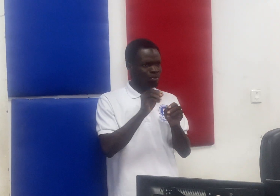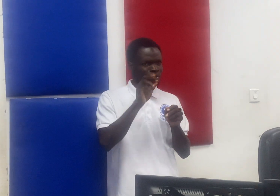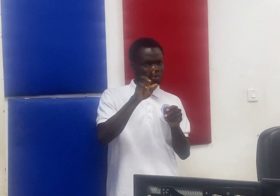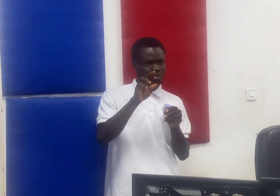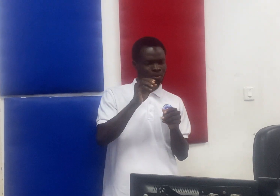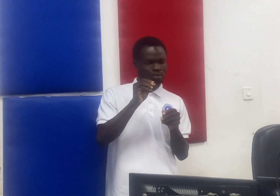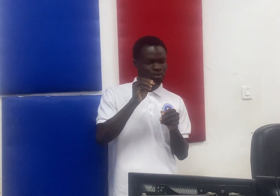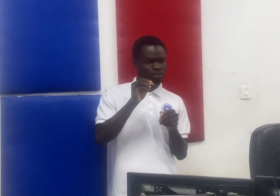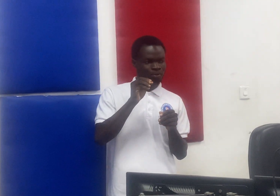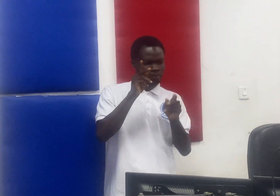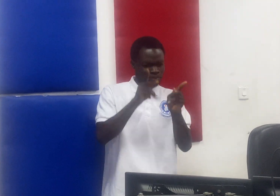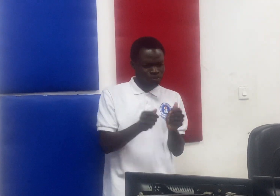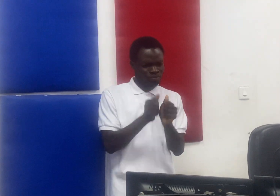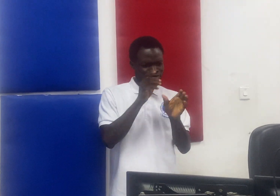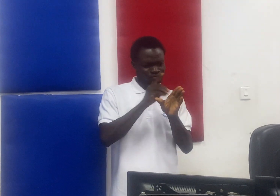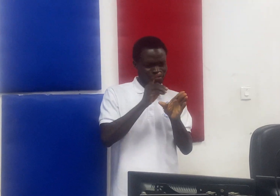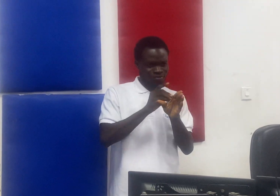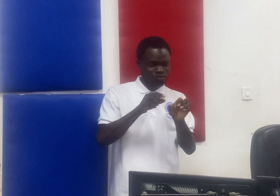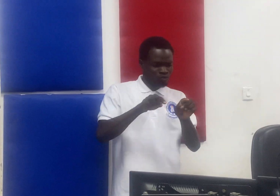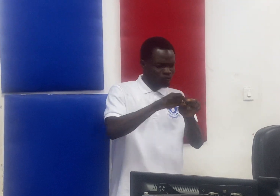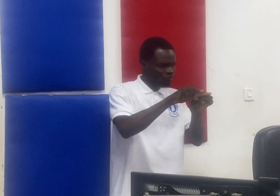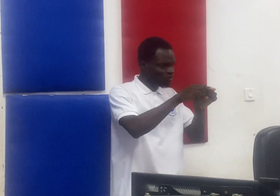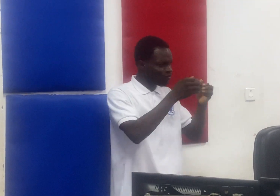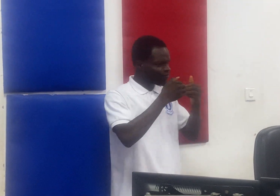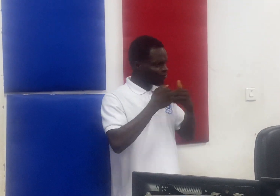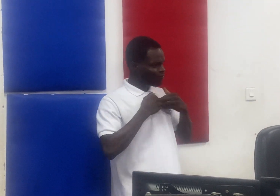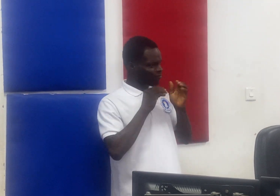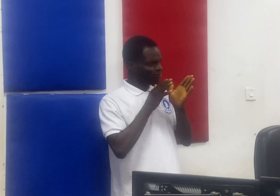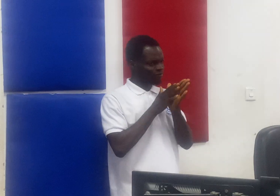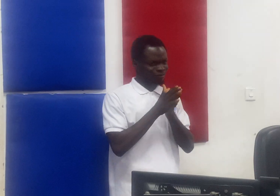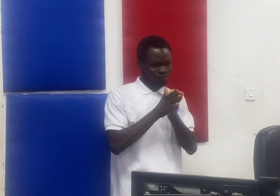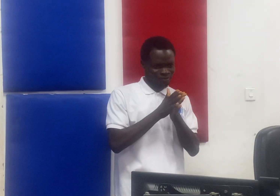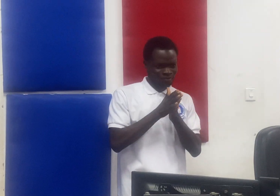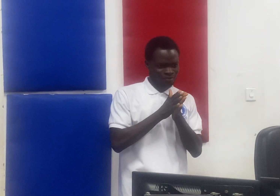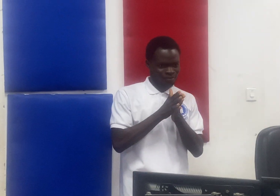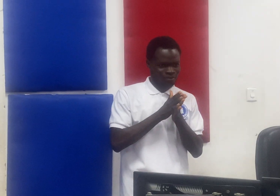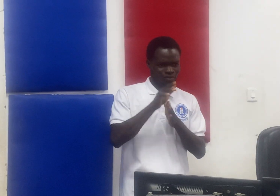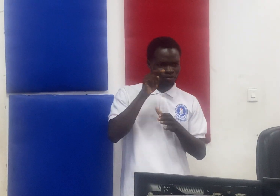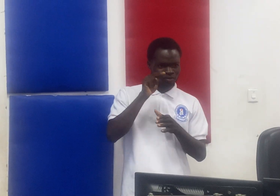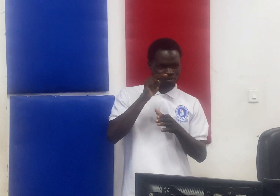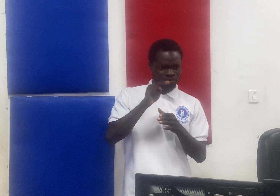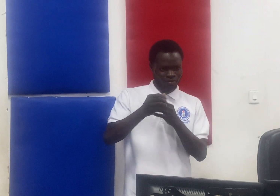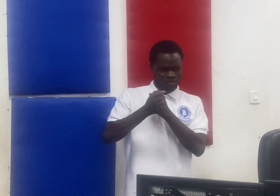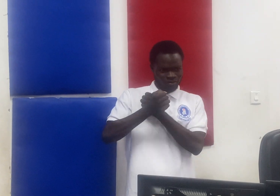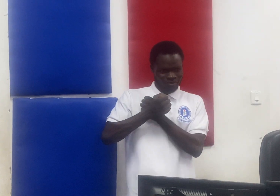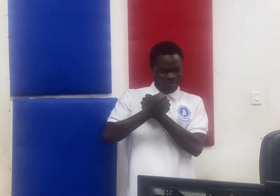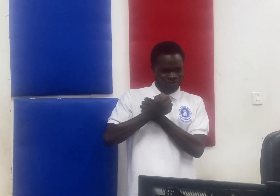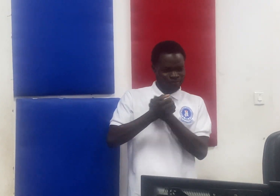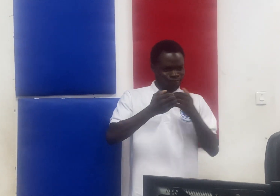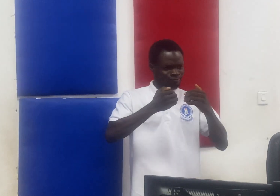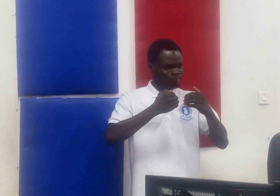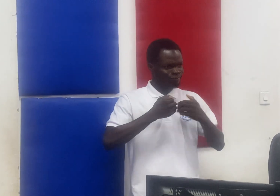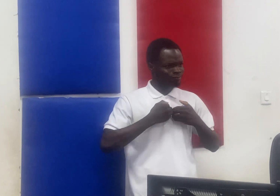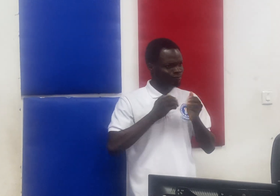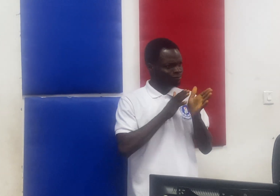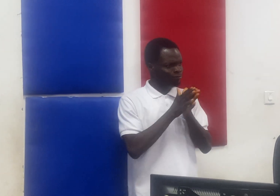disabilities also have the desire and need to be loved and have the desire to also love